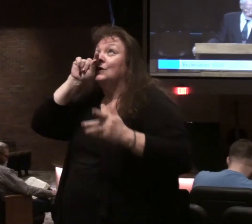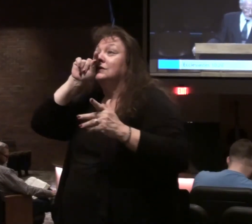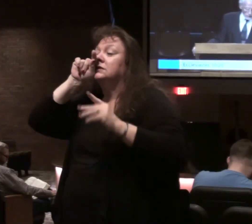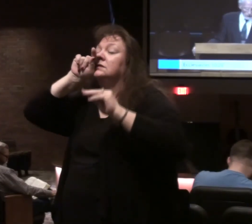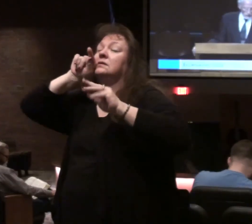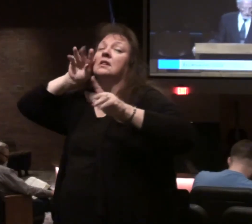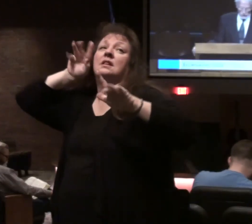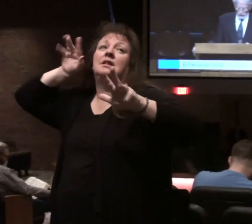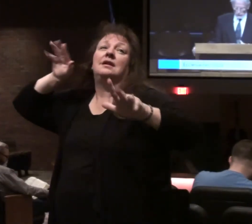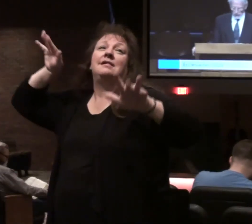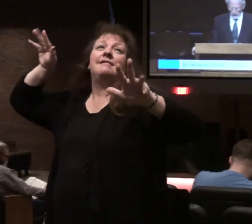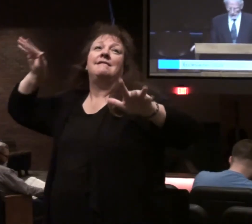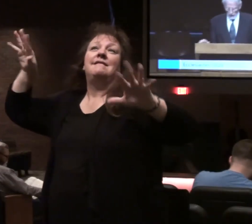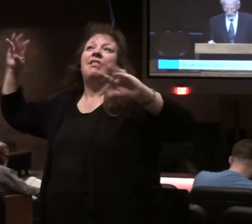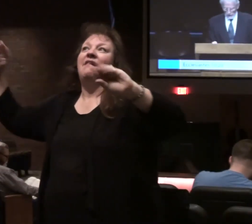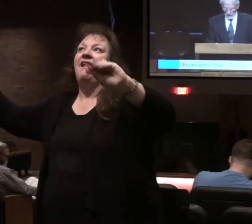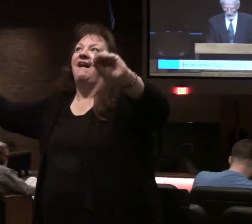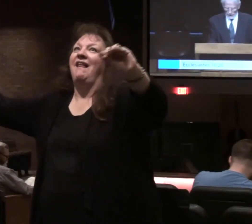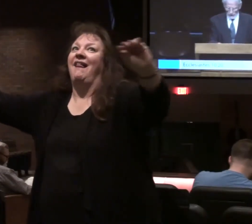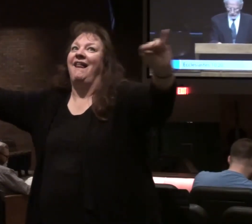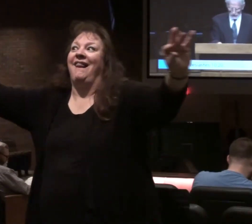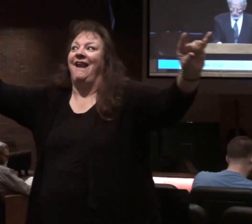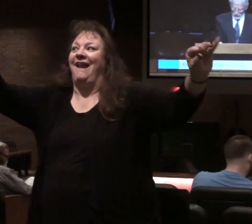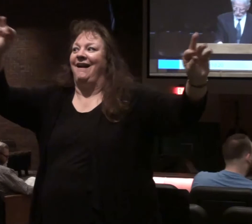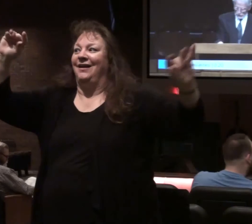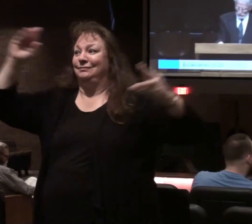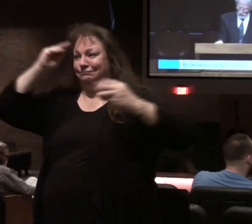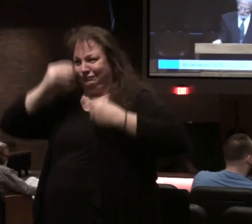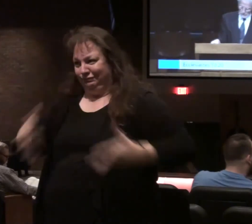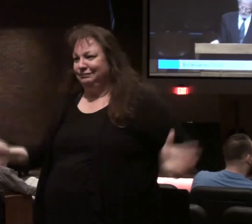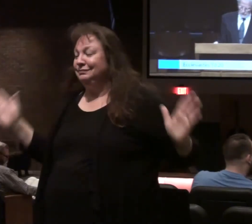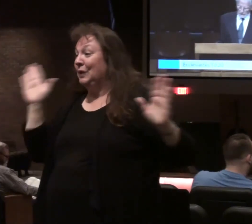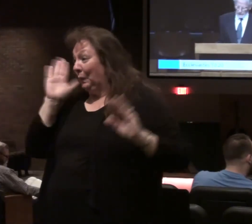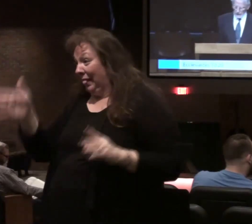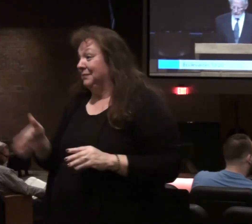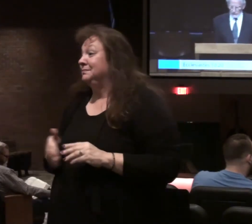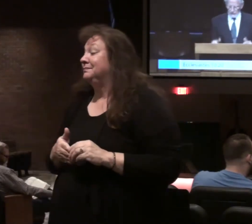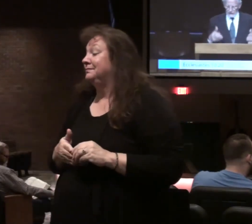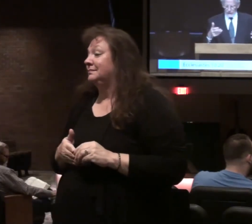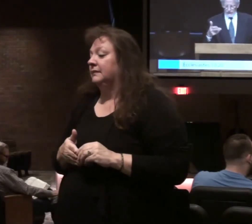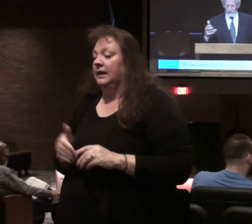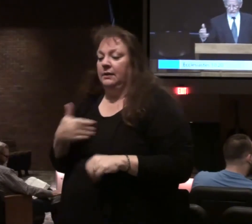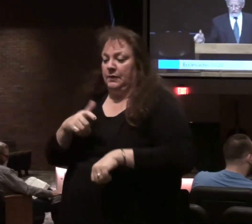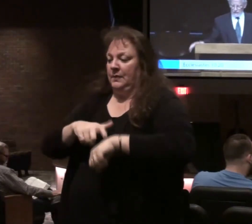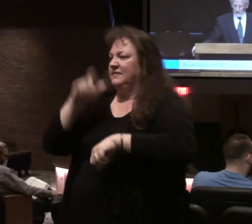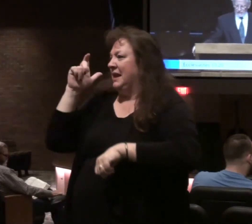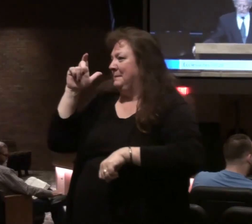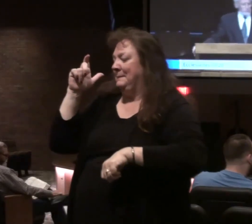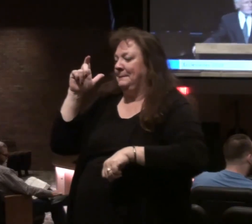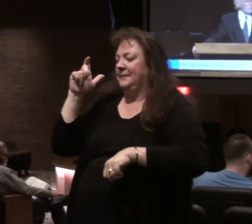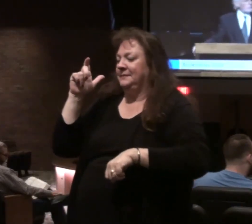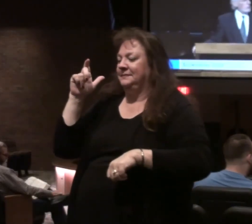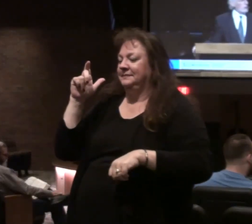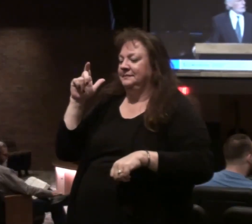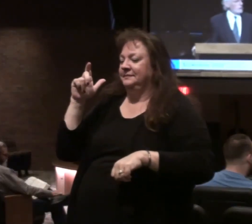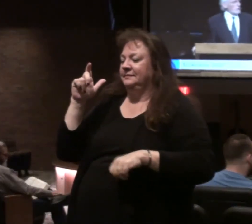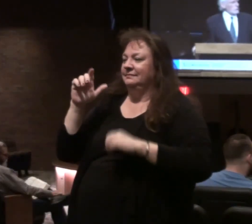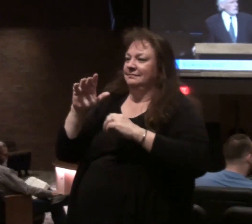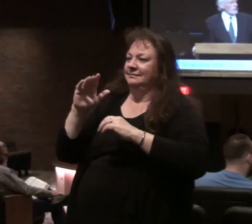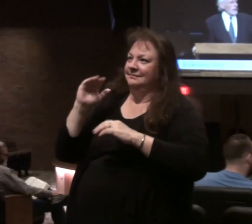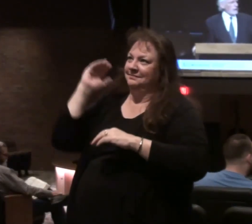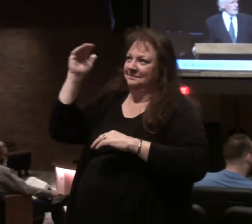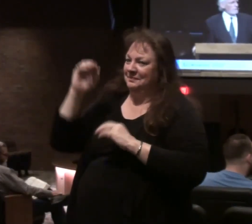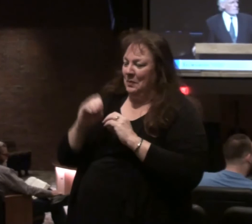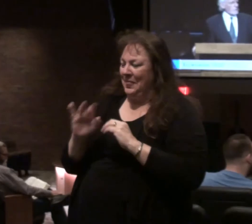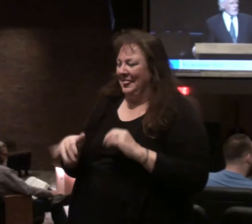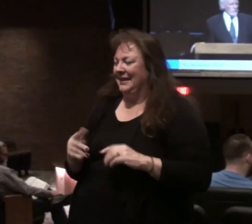the sound, and winged creatures will make the matter known. And we don't have time to pursue beyond this,